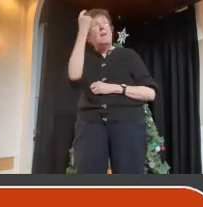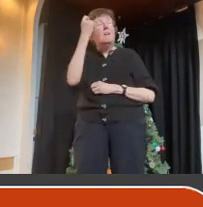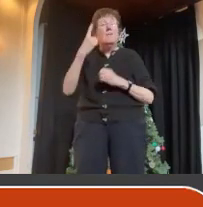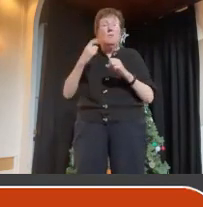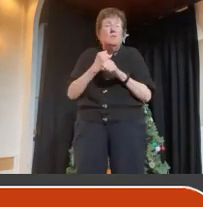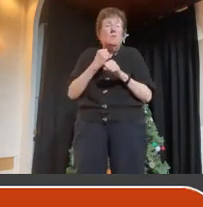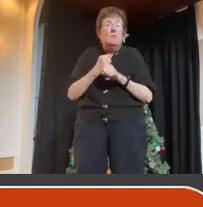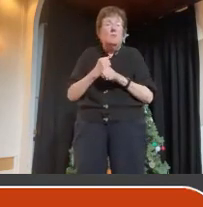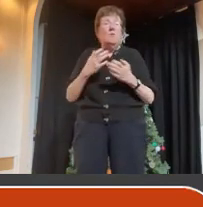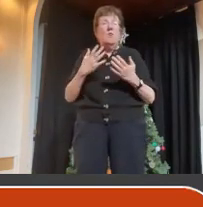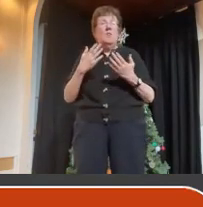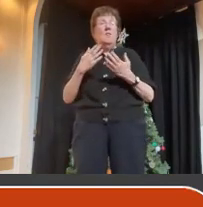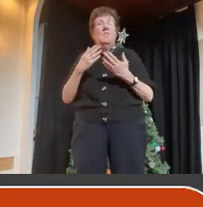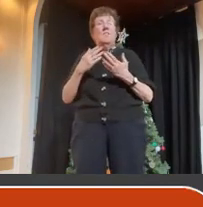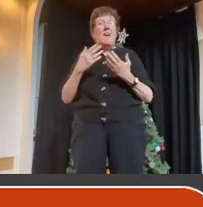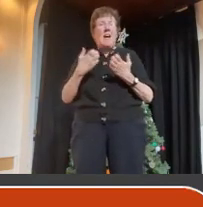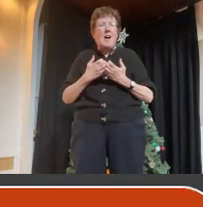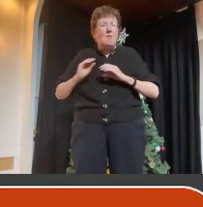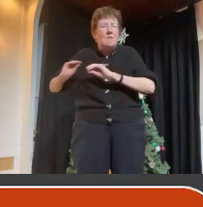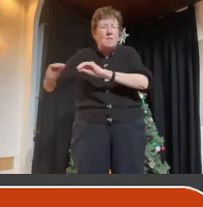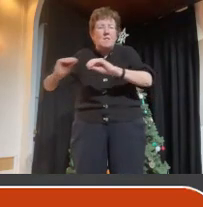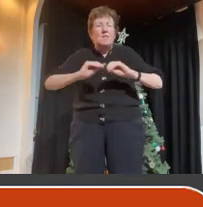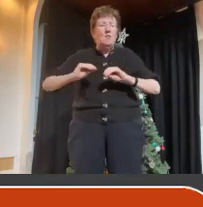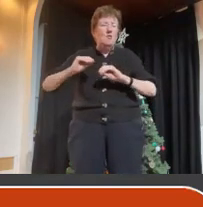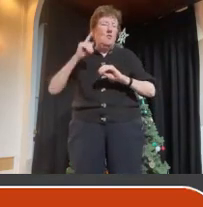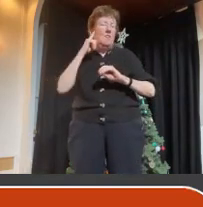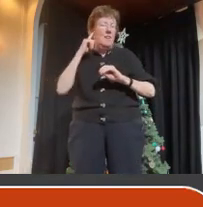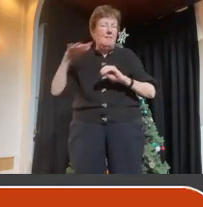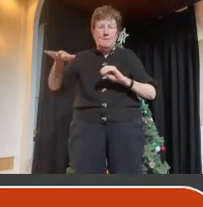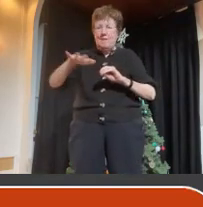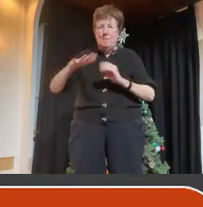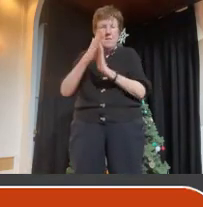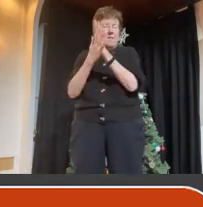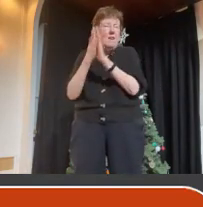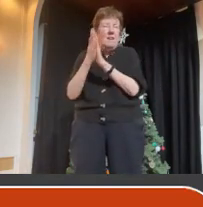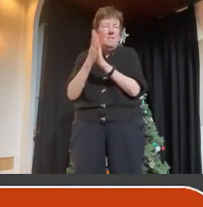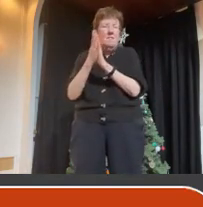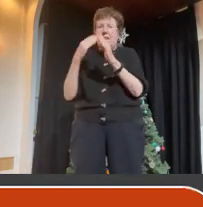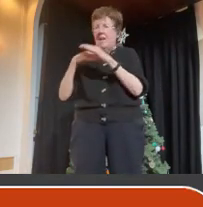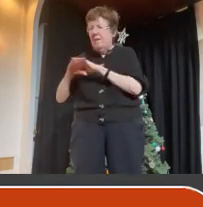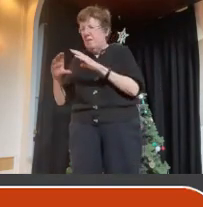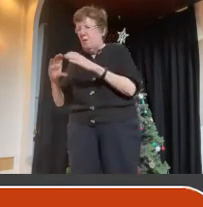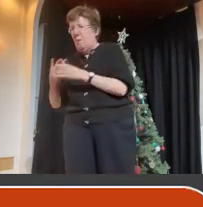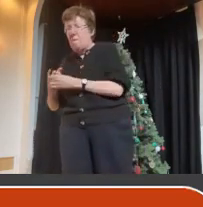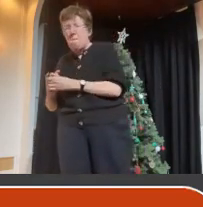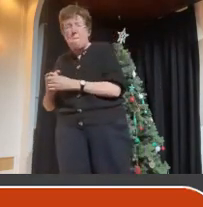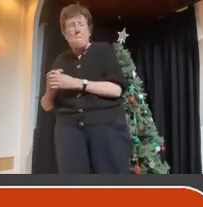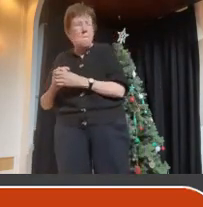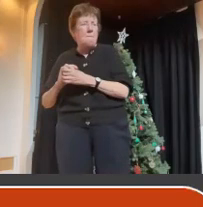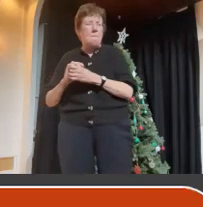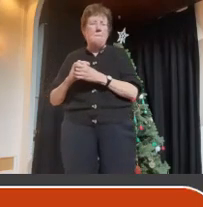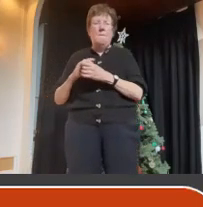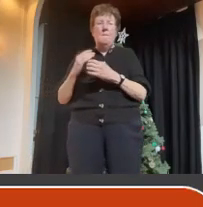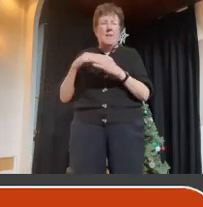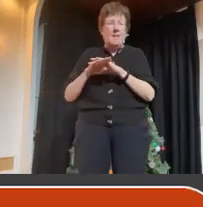3. Nobody had any idea of what to do with deaf children at that age. How do you teach a hearing family sign language when